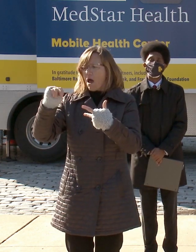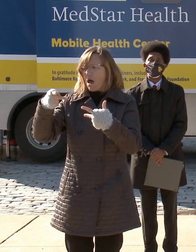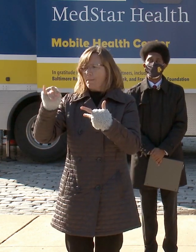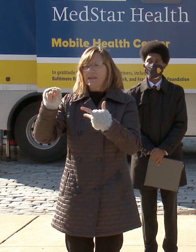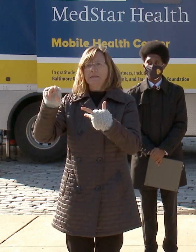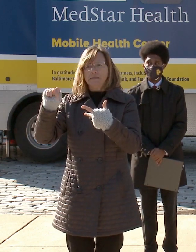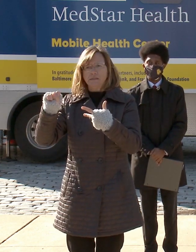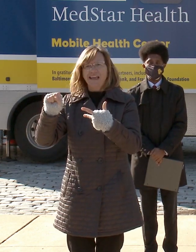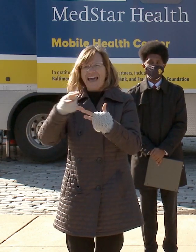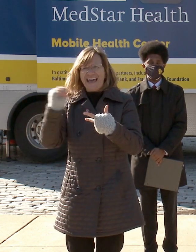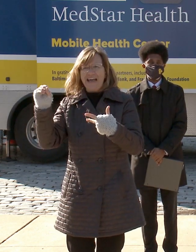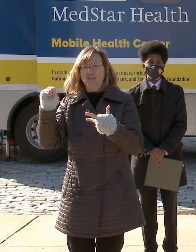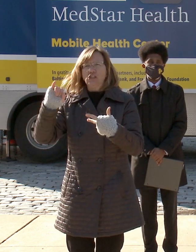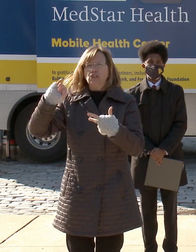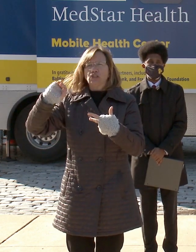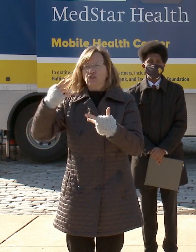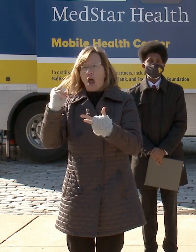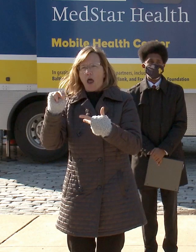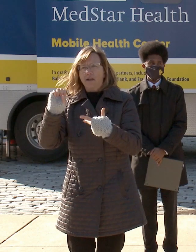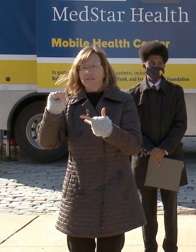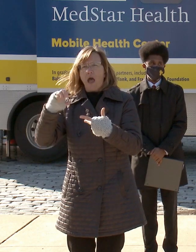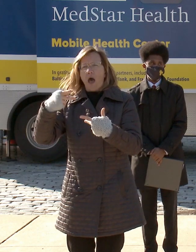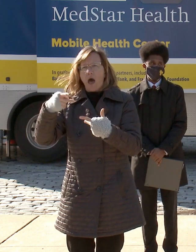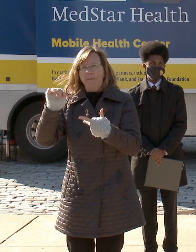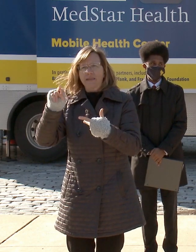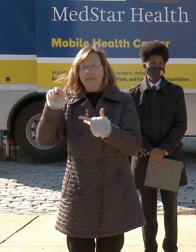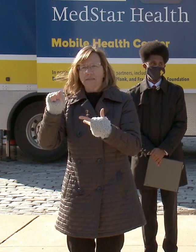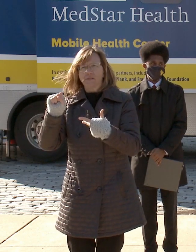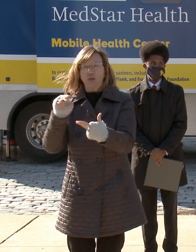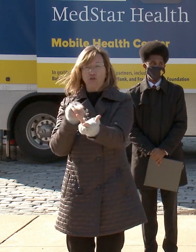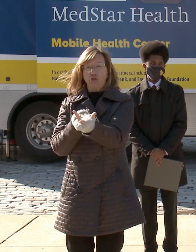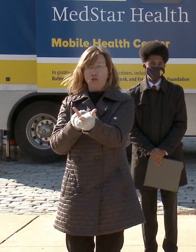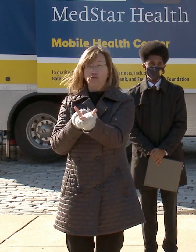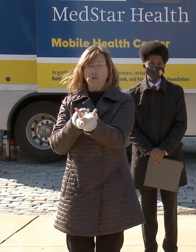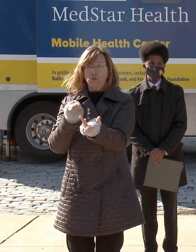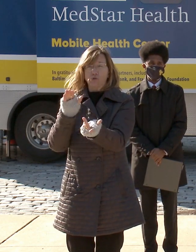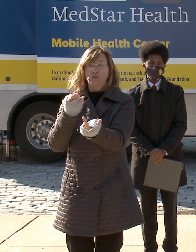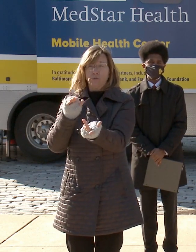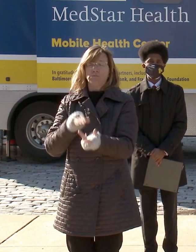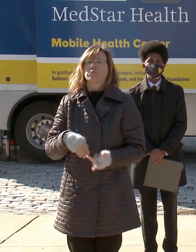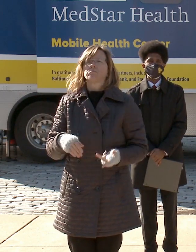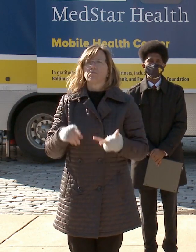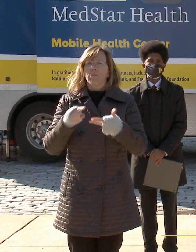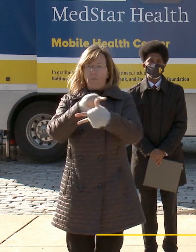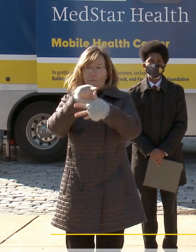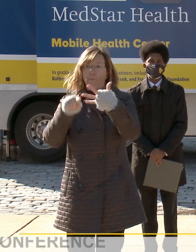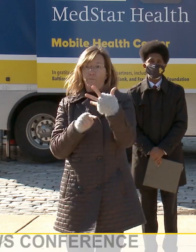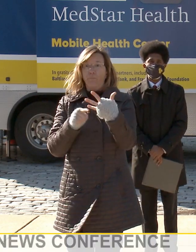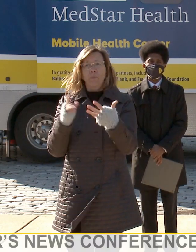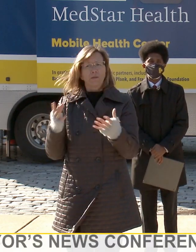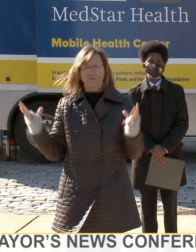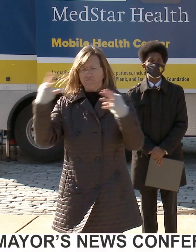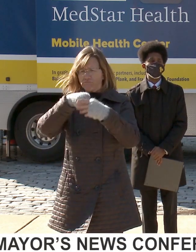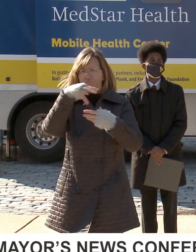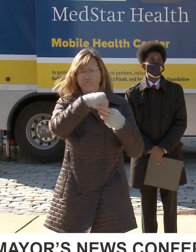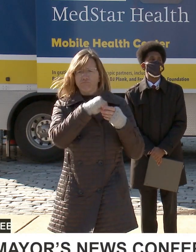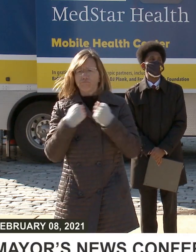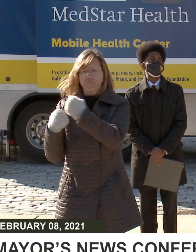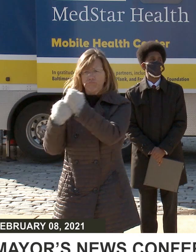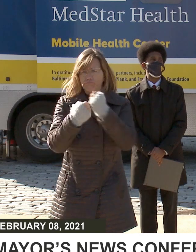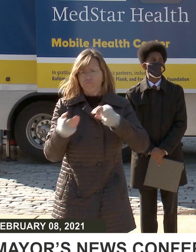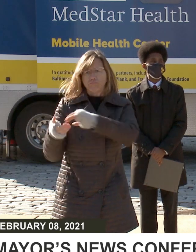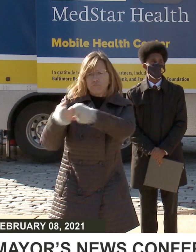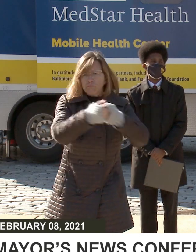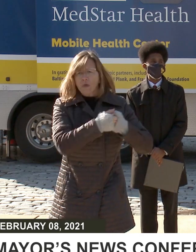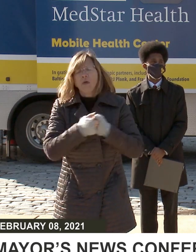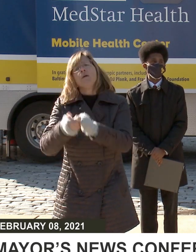the rollout of the coronavirus mobile vaccination clinics. Although they could not be here to join us, I'd also like to acknowledge and thank Safeway and Rite